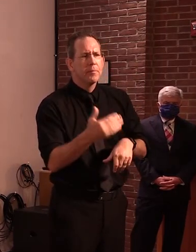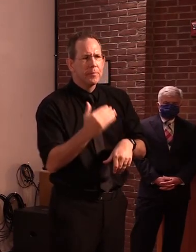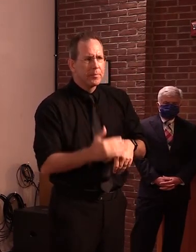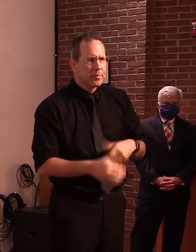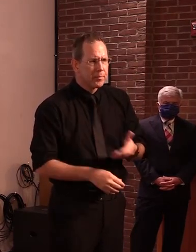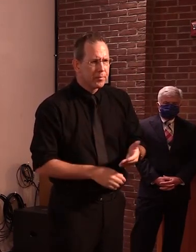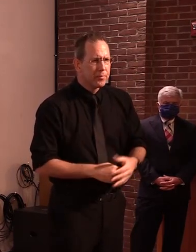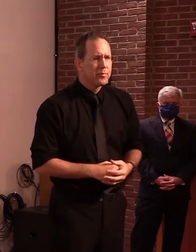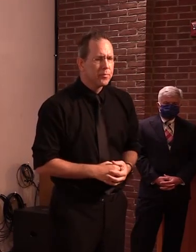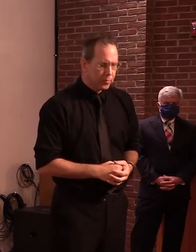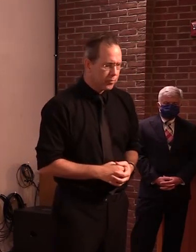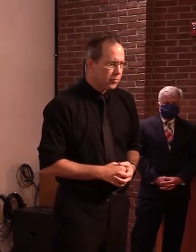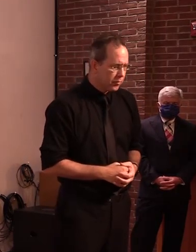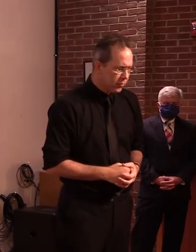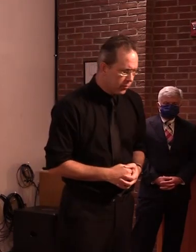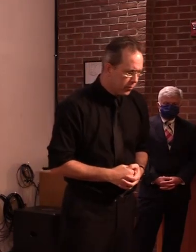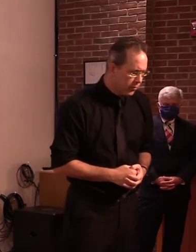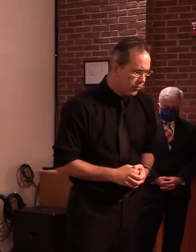Chris Roy.